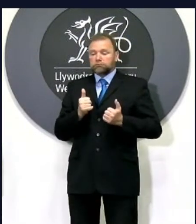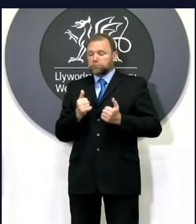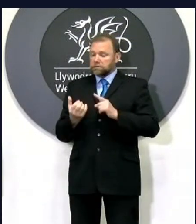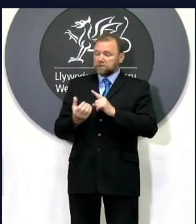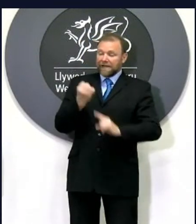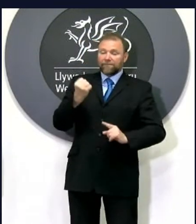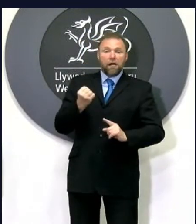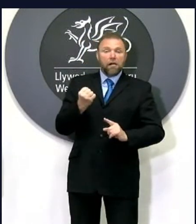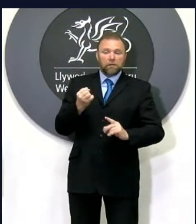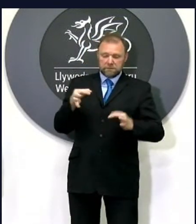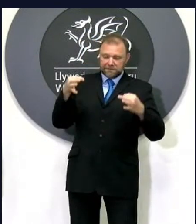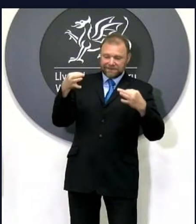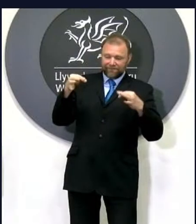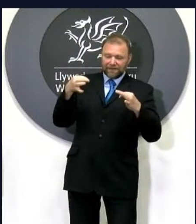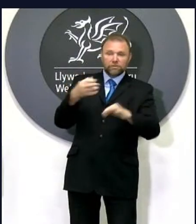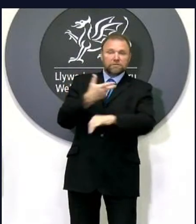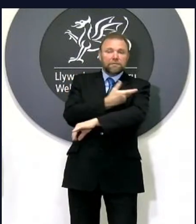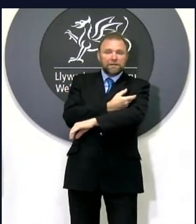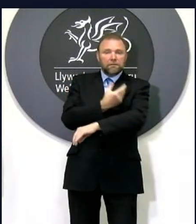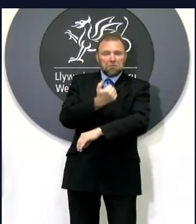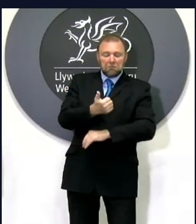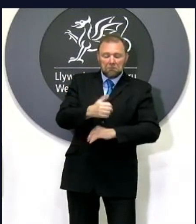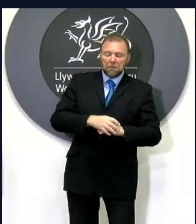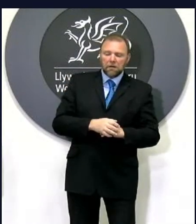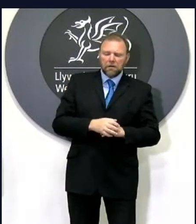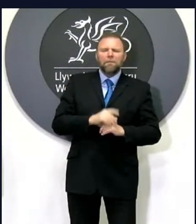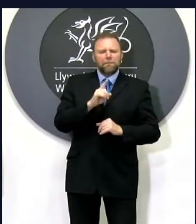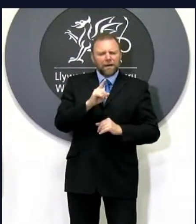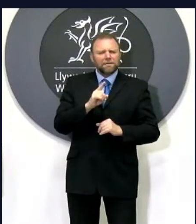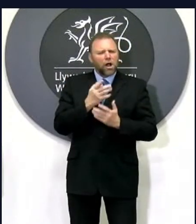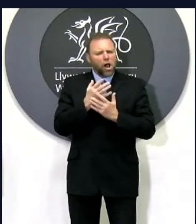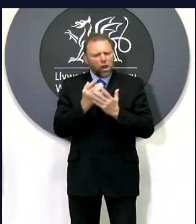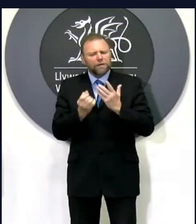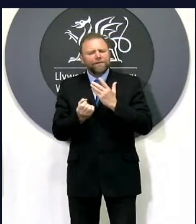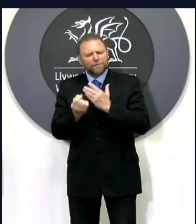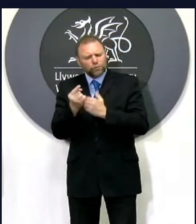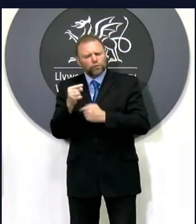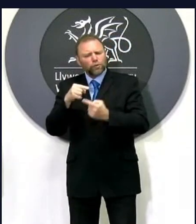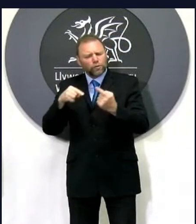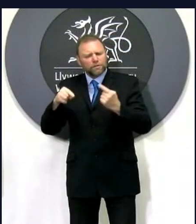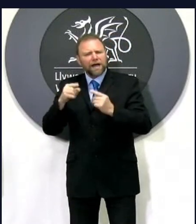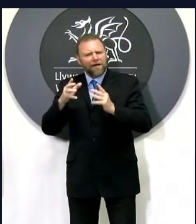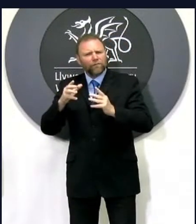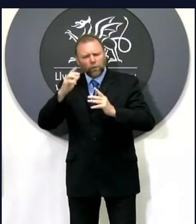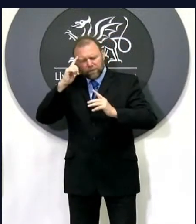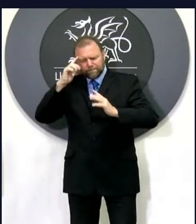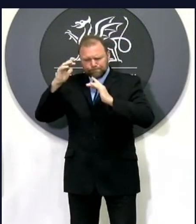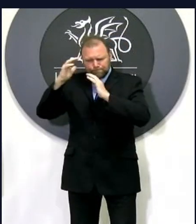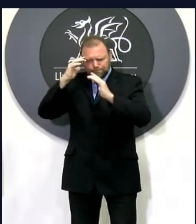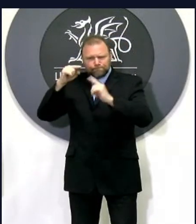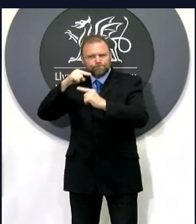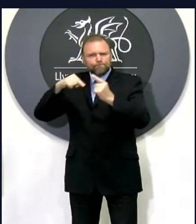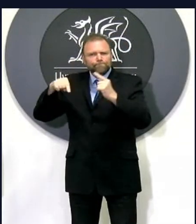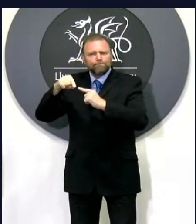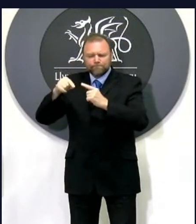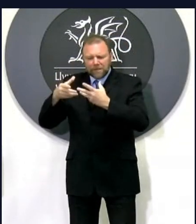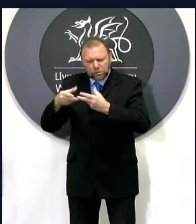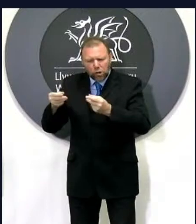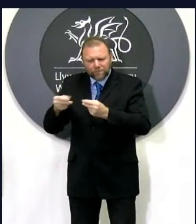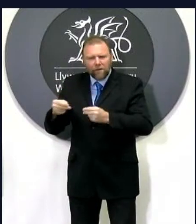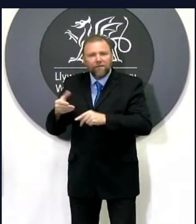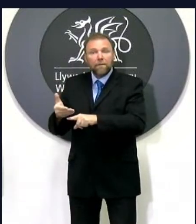many practical and ethical issues that will need to be addressed and resolved successfully if